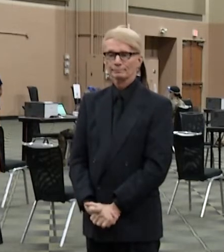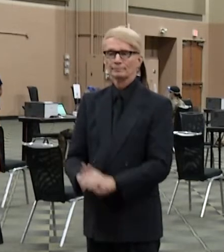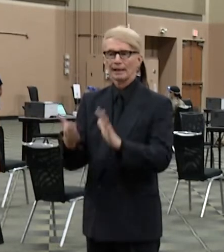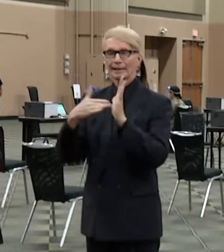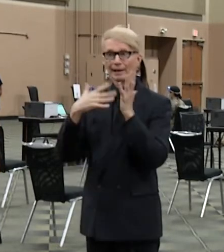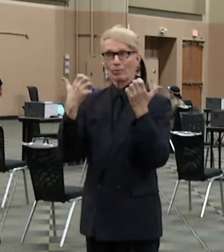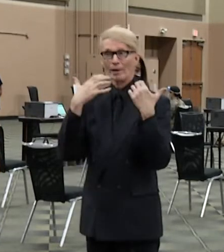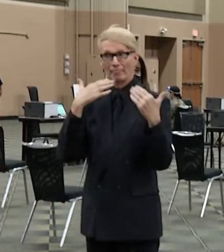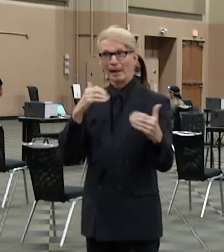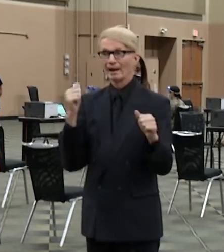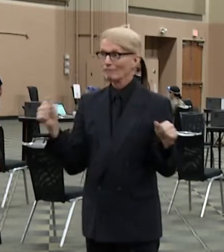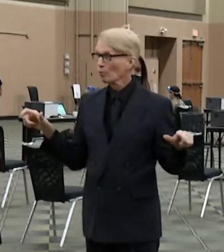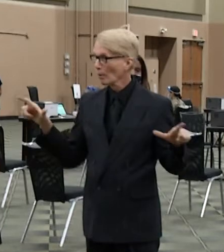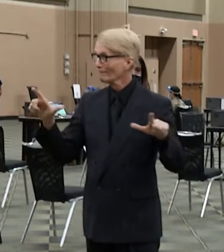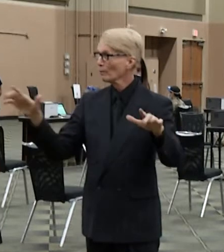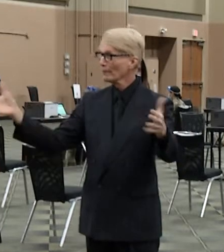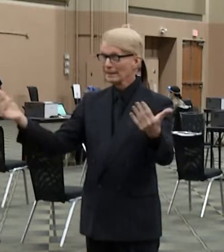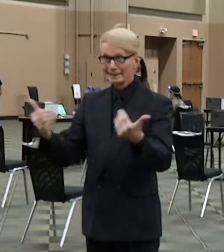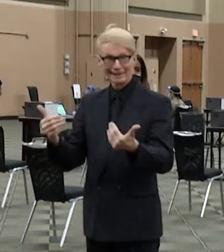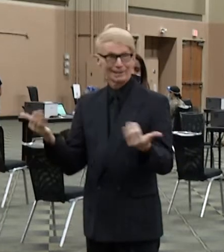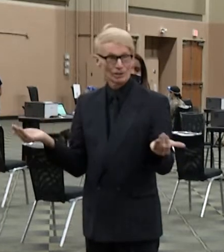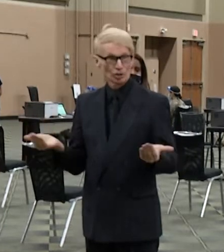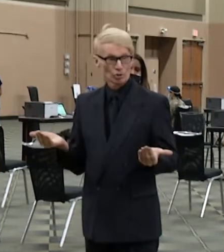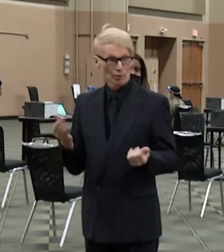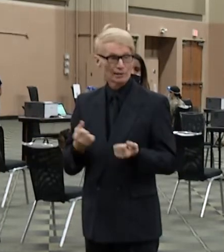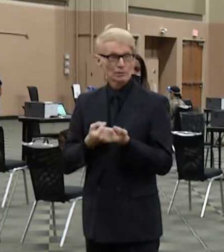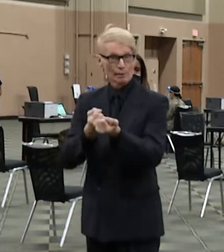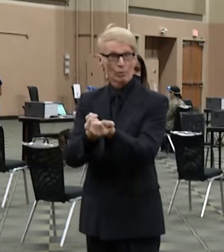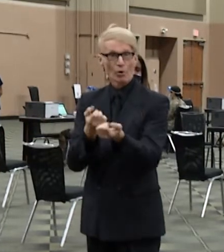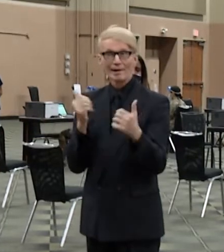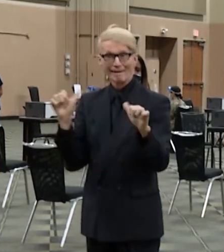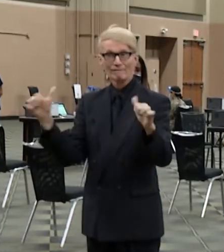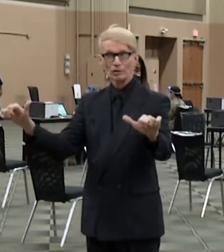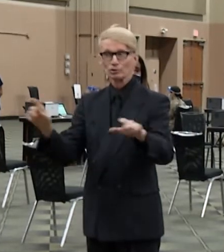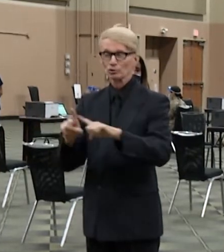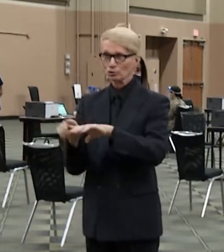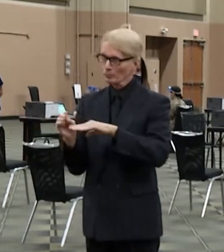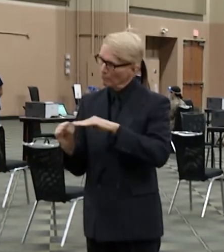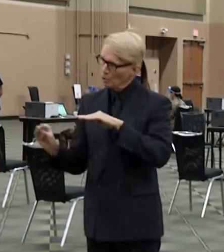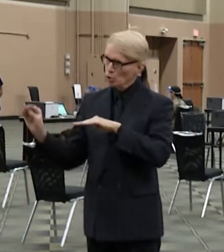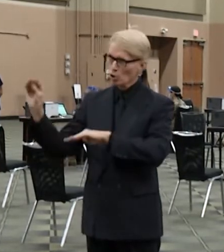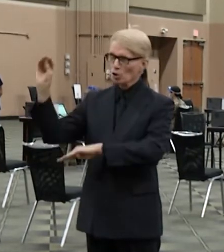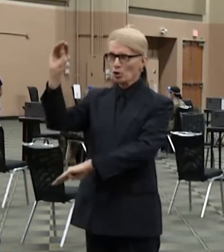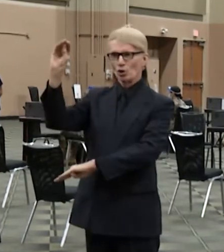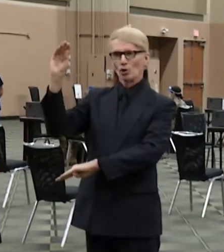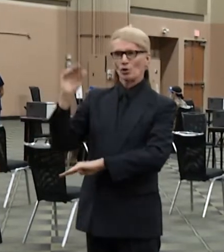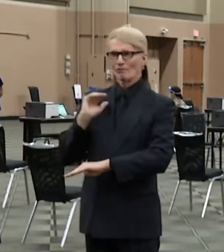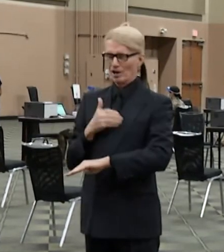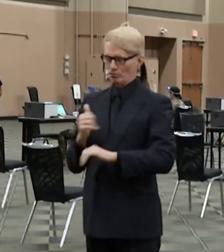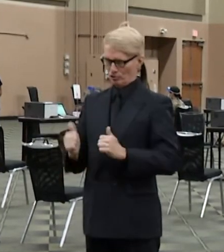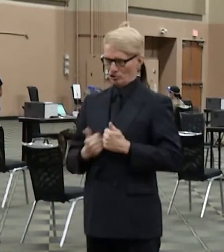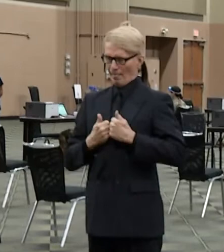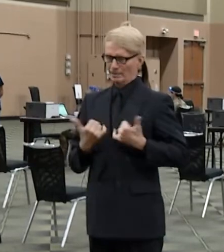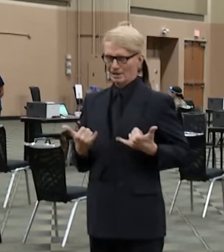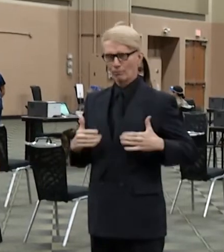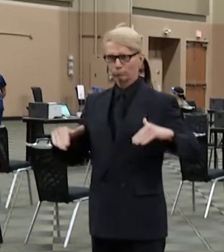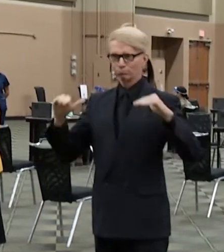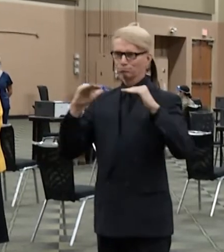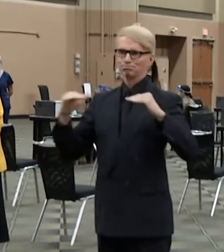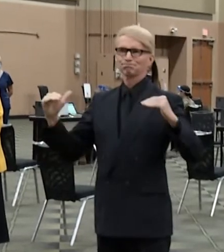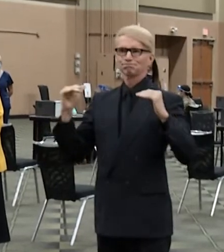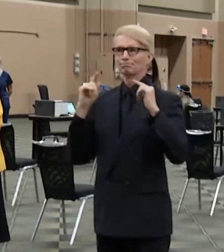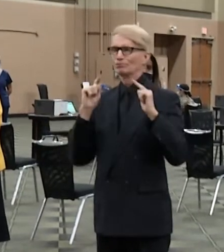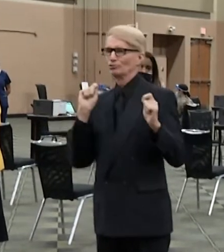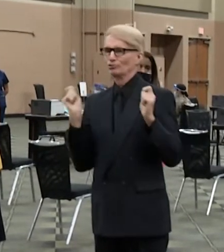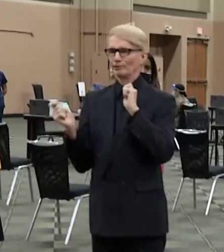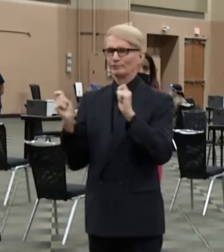Again, I want to thank everyone for being here and to support our efforts to move beyond this challenging period in our history as a county and as a nation